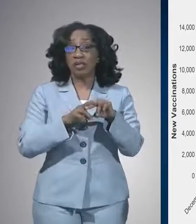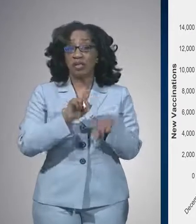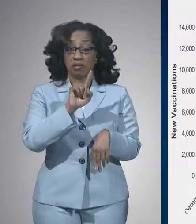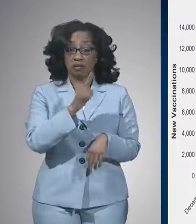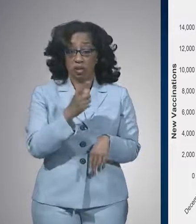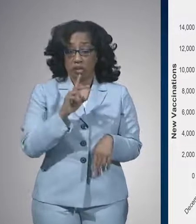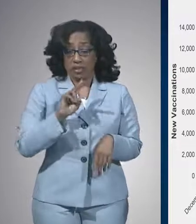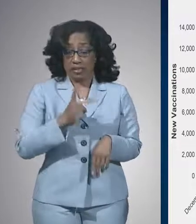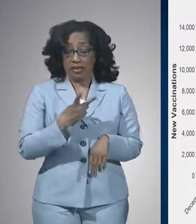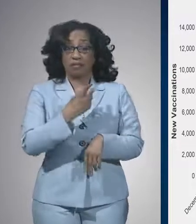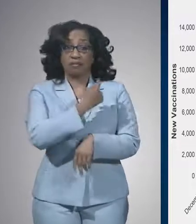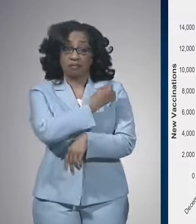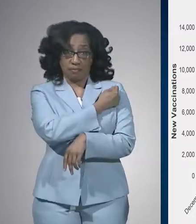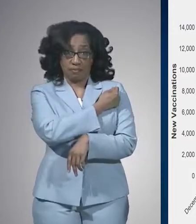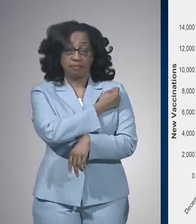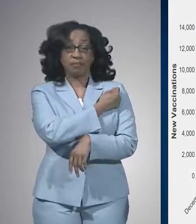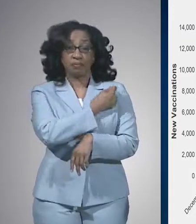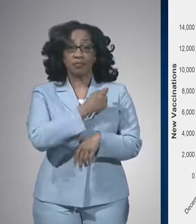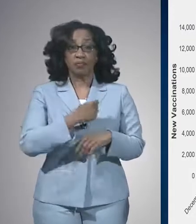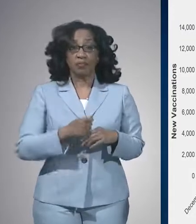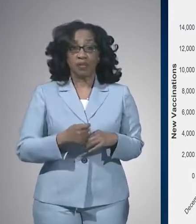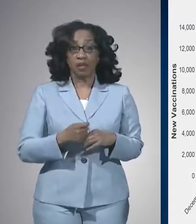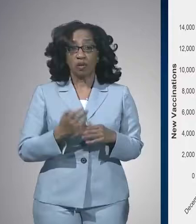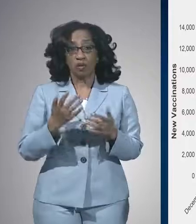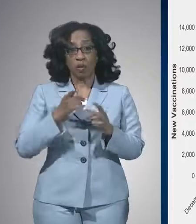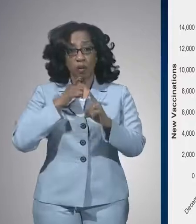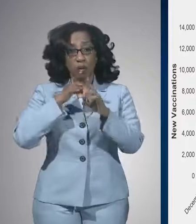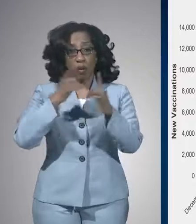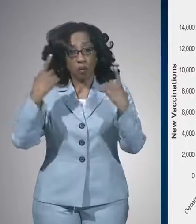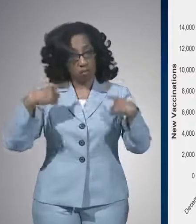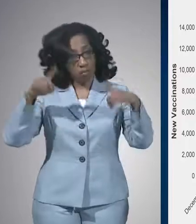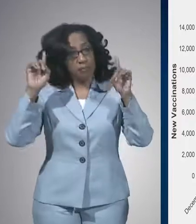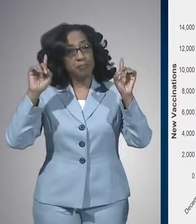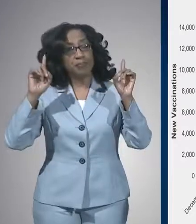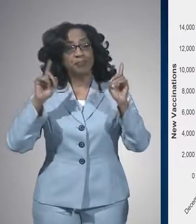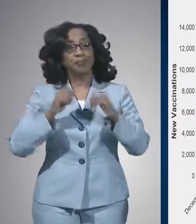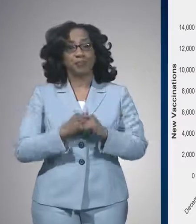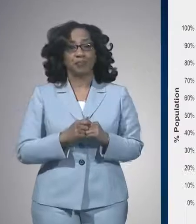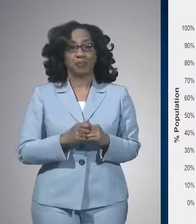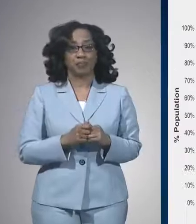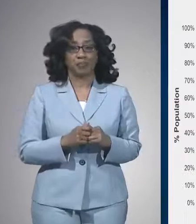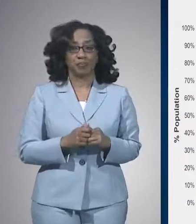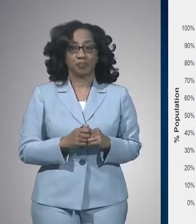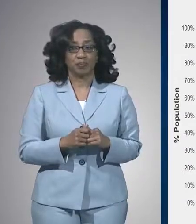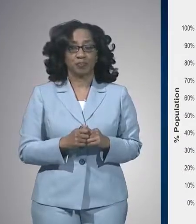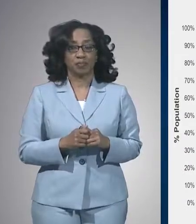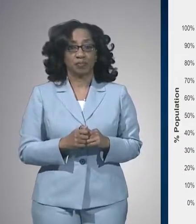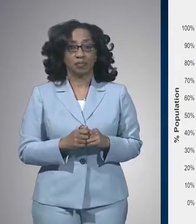and second doses in order to meet our vaccination goal. Next slide.